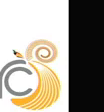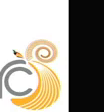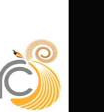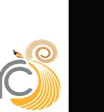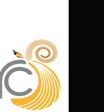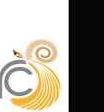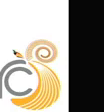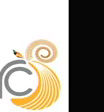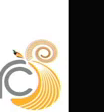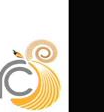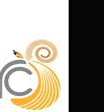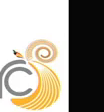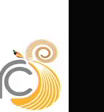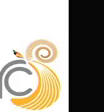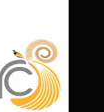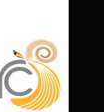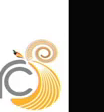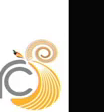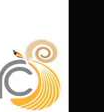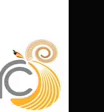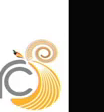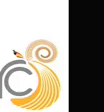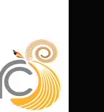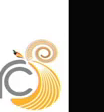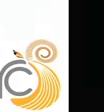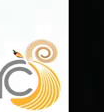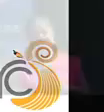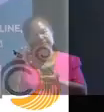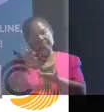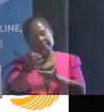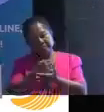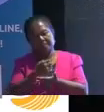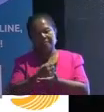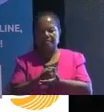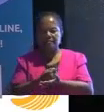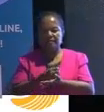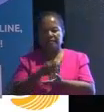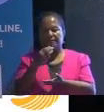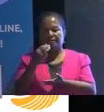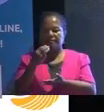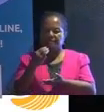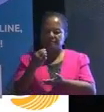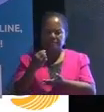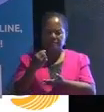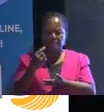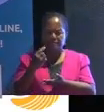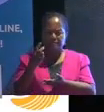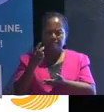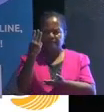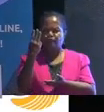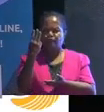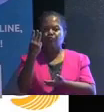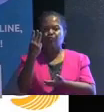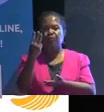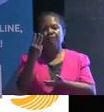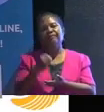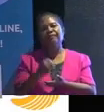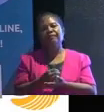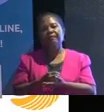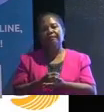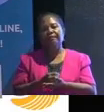kina. This particular person is earning 1,200 kina with 3 dependents. So as per the